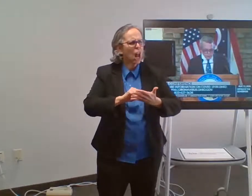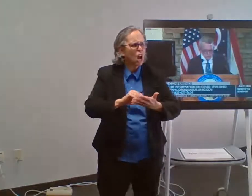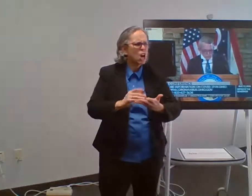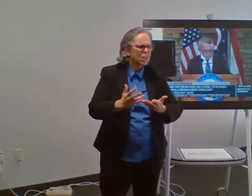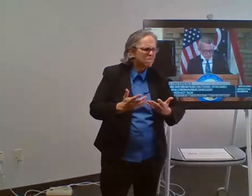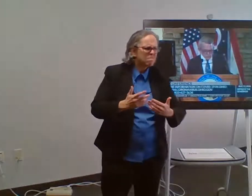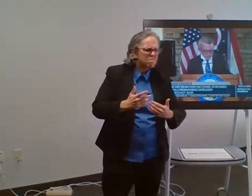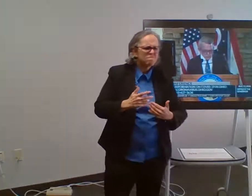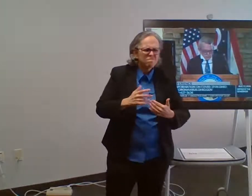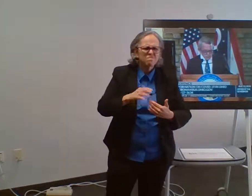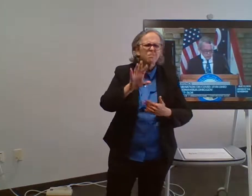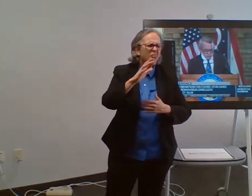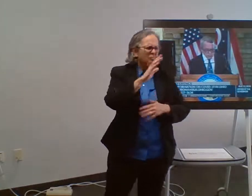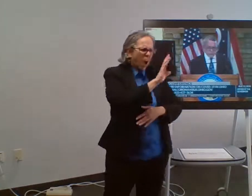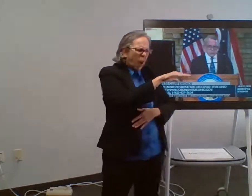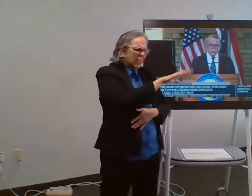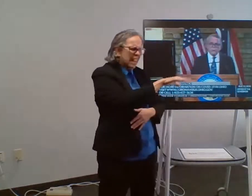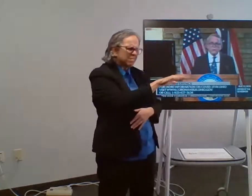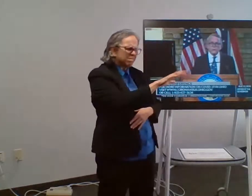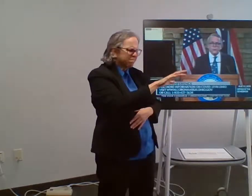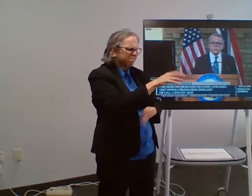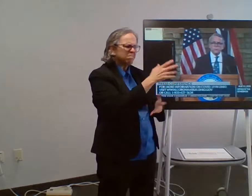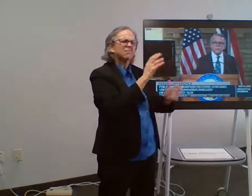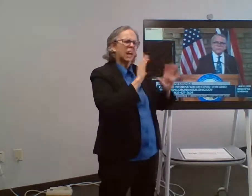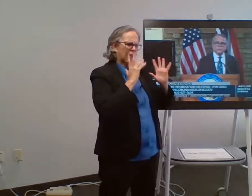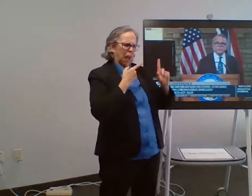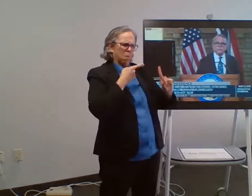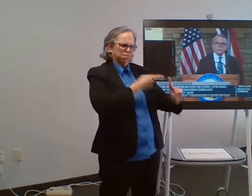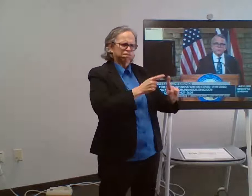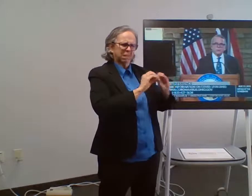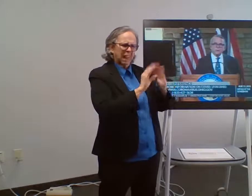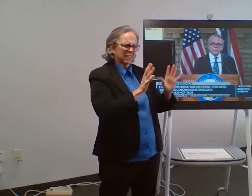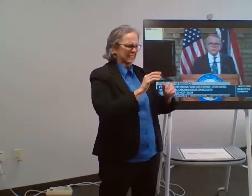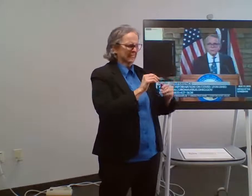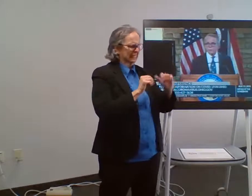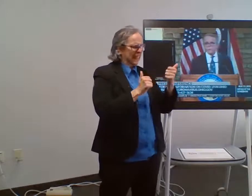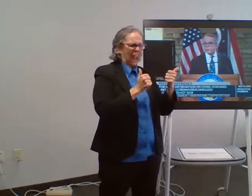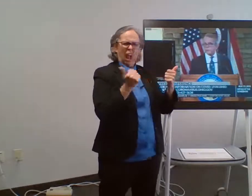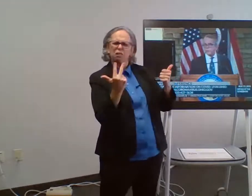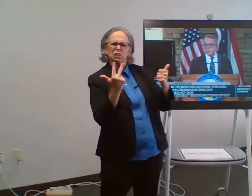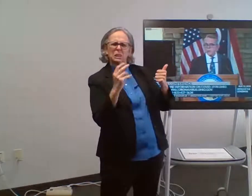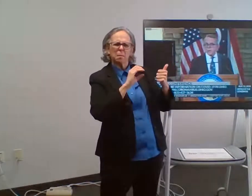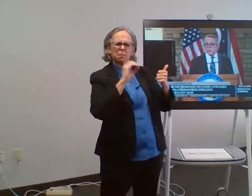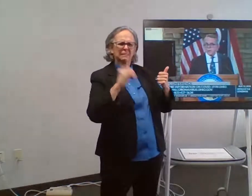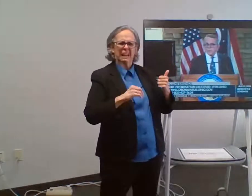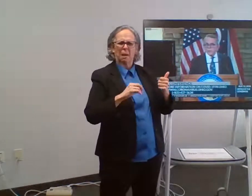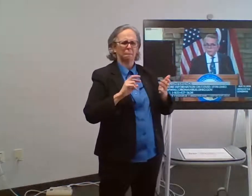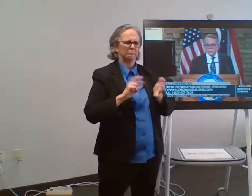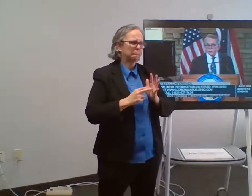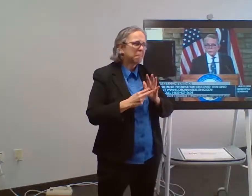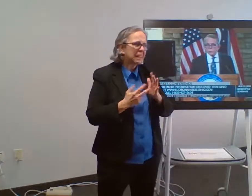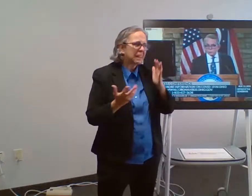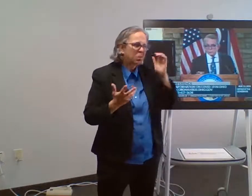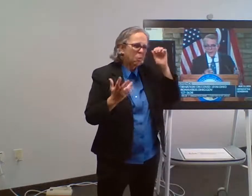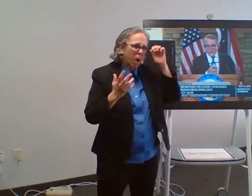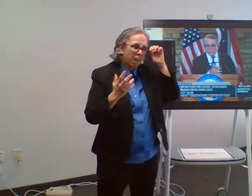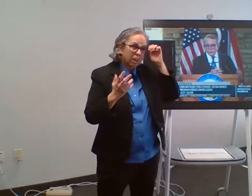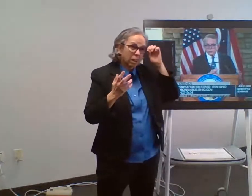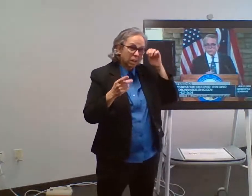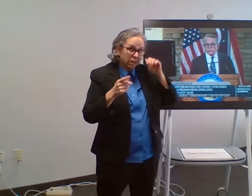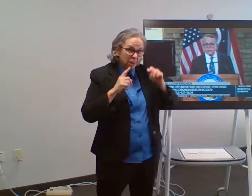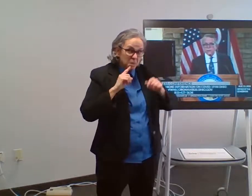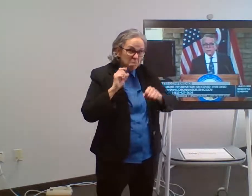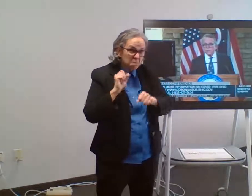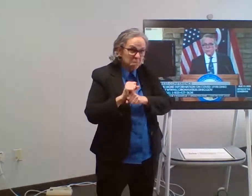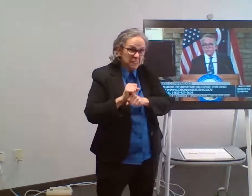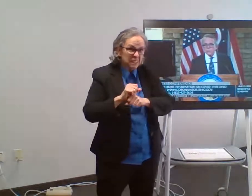understand, Doctor, you talked about 10 to 13%. Is that 10 to 13% of those